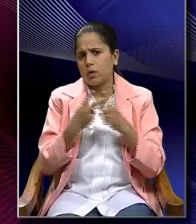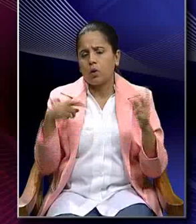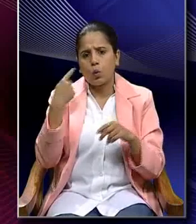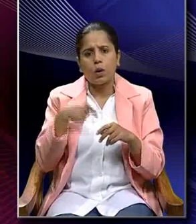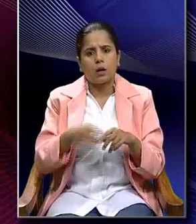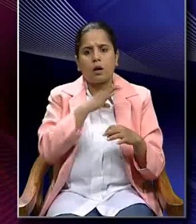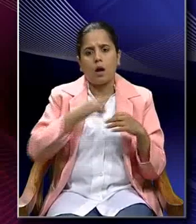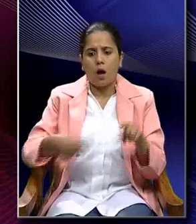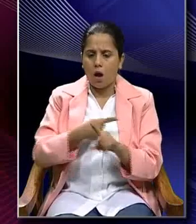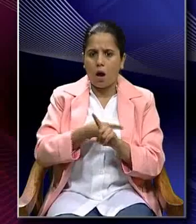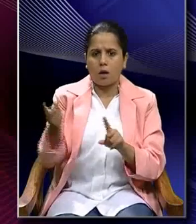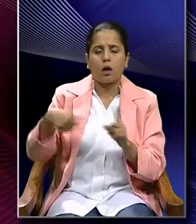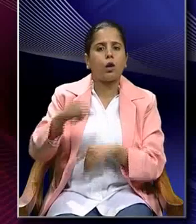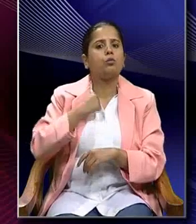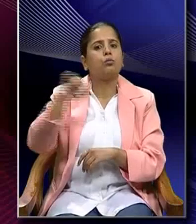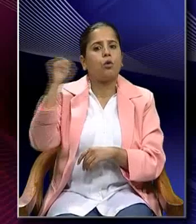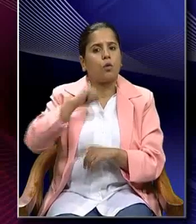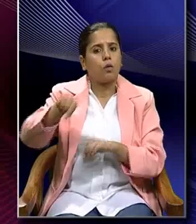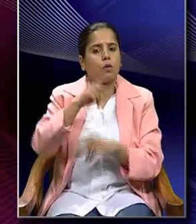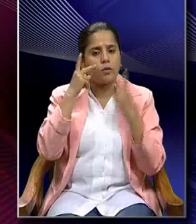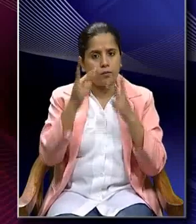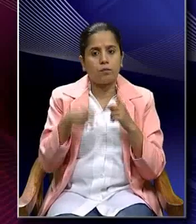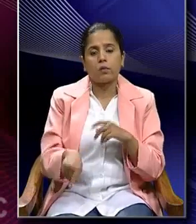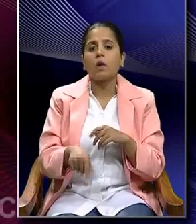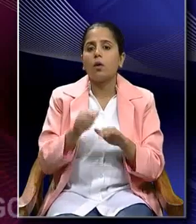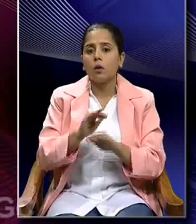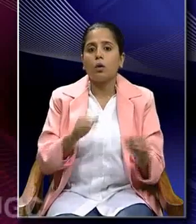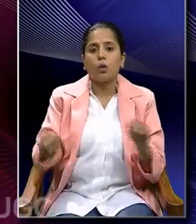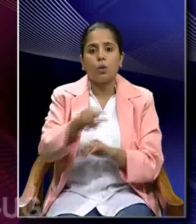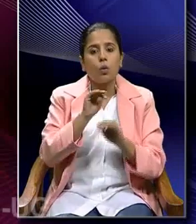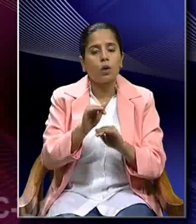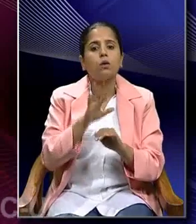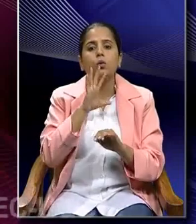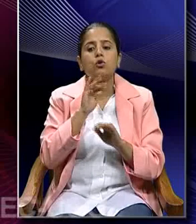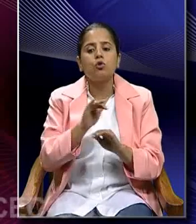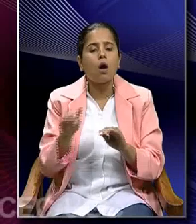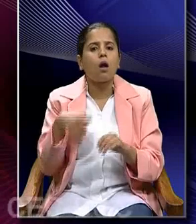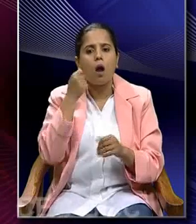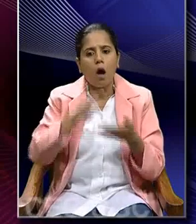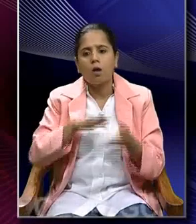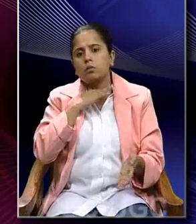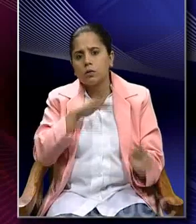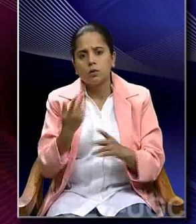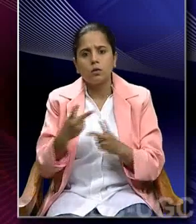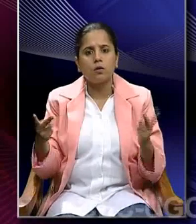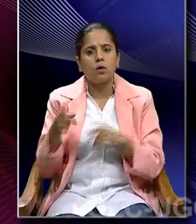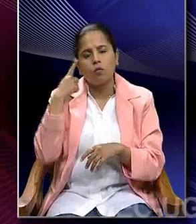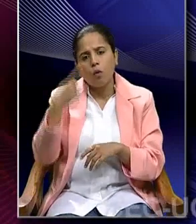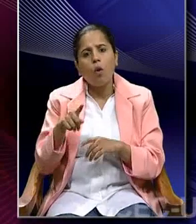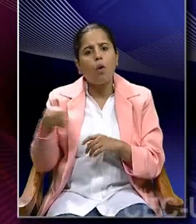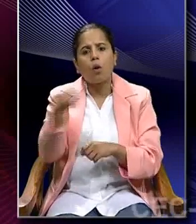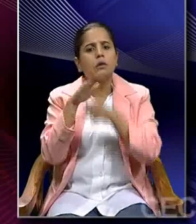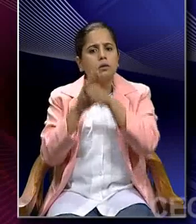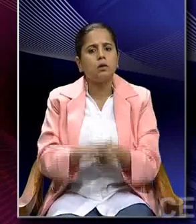anti-caste movements where the issue of child widows and the discrimination was foregrounded. We